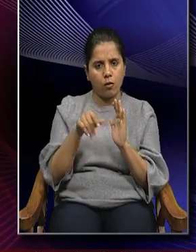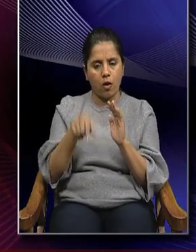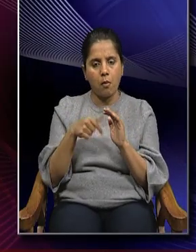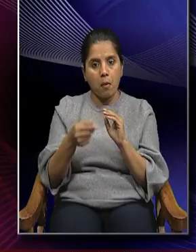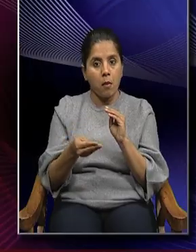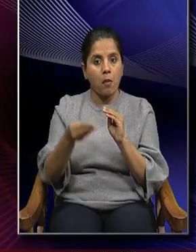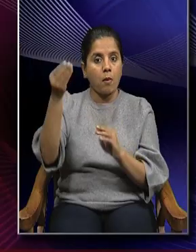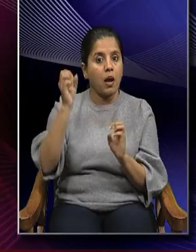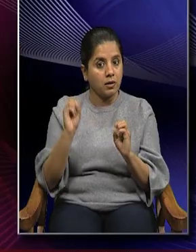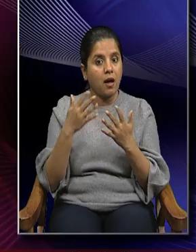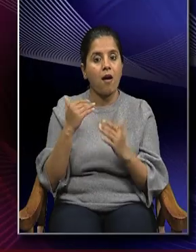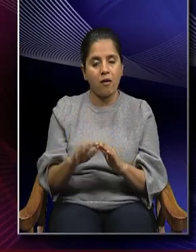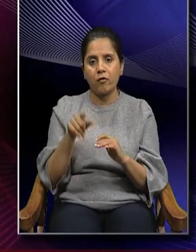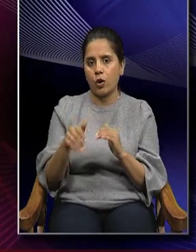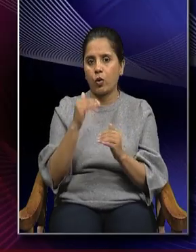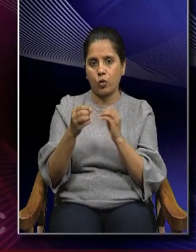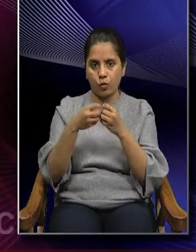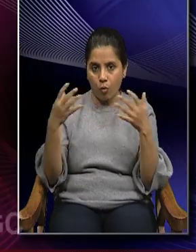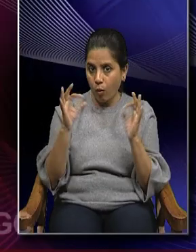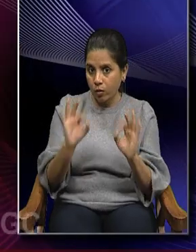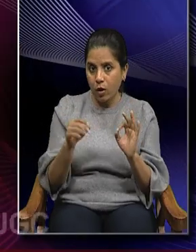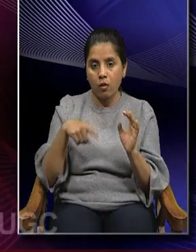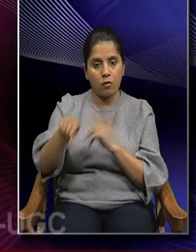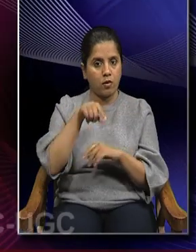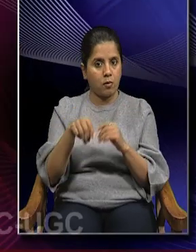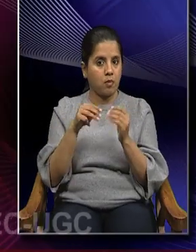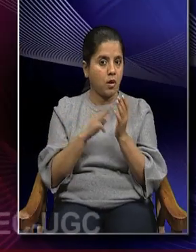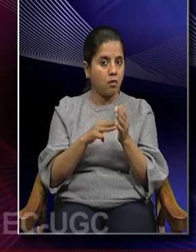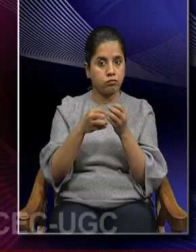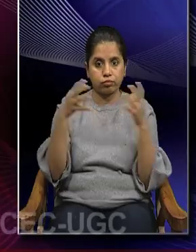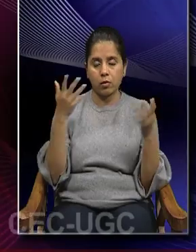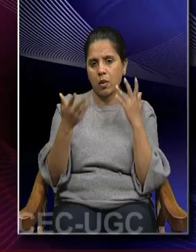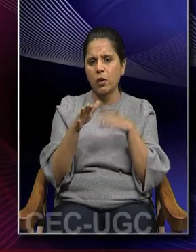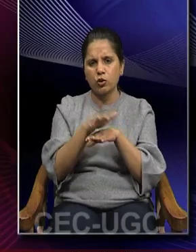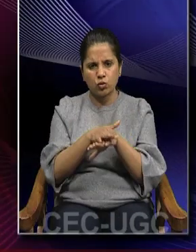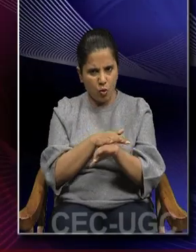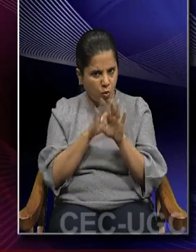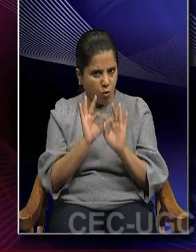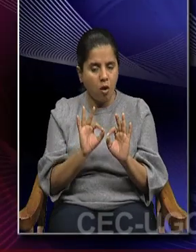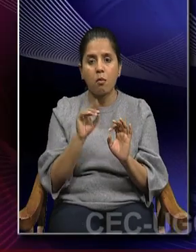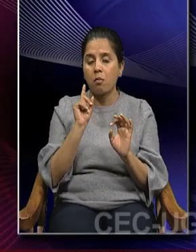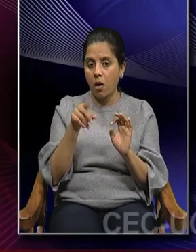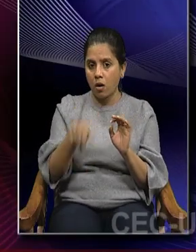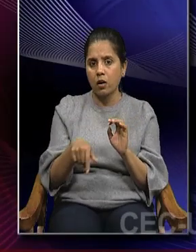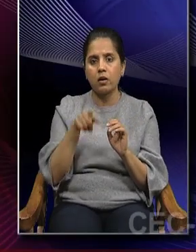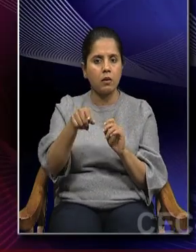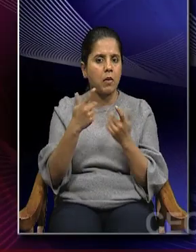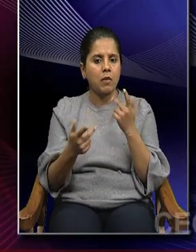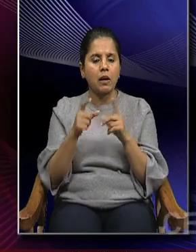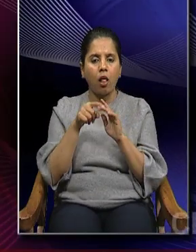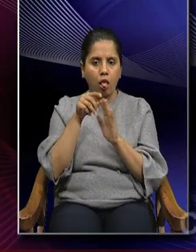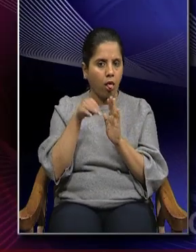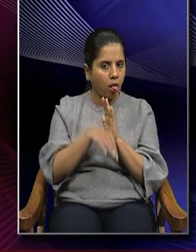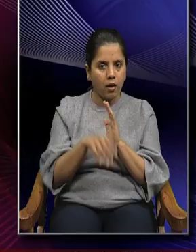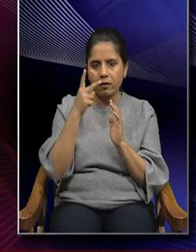increase slowly with the growth, and then at maturity the growth may be slow, and at decline you cannot see any growth into that,